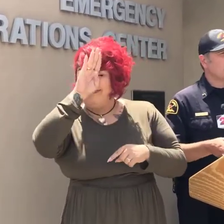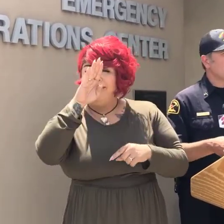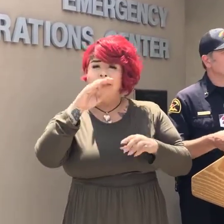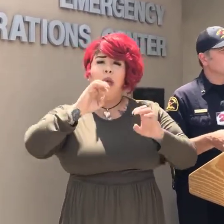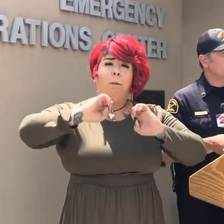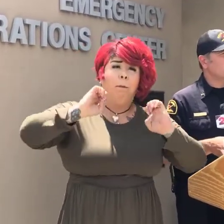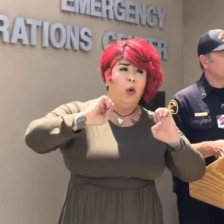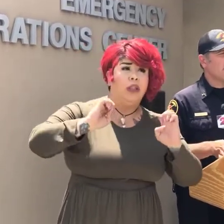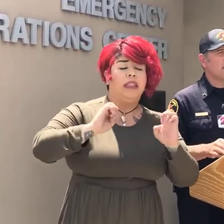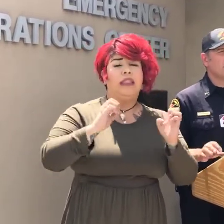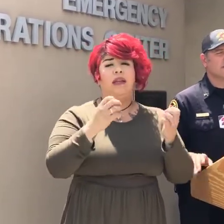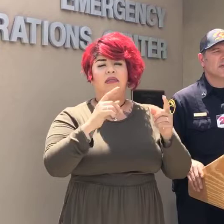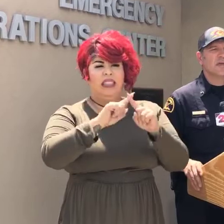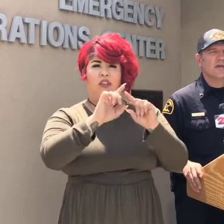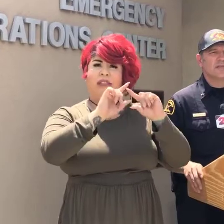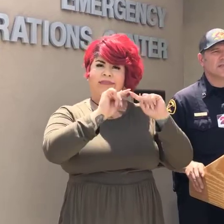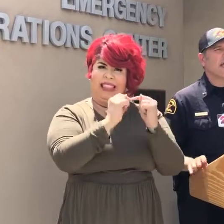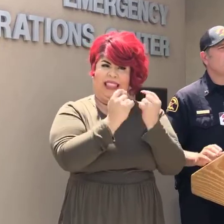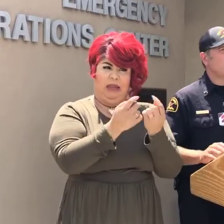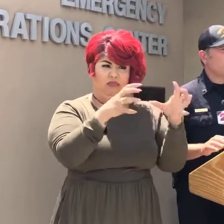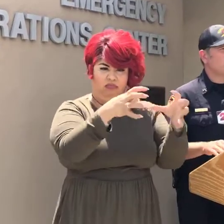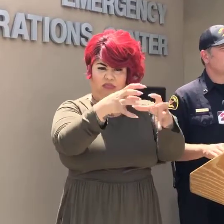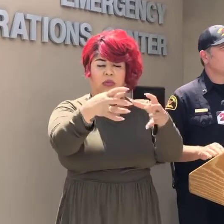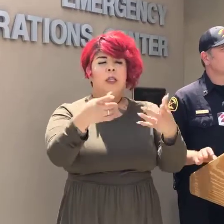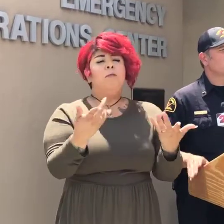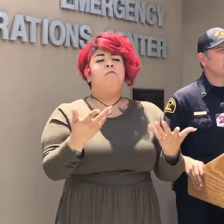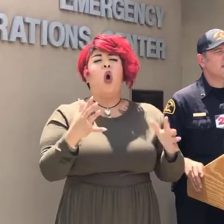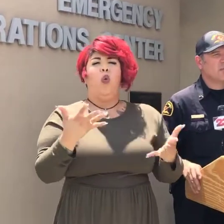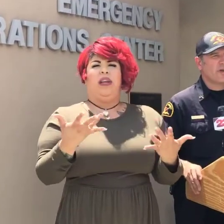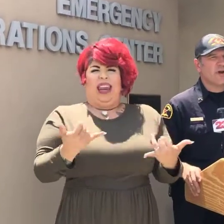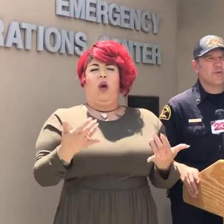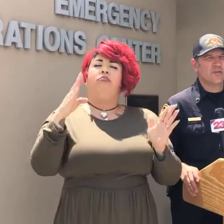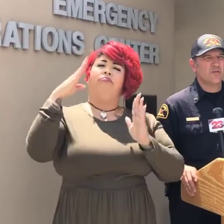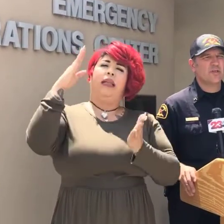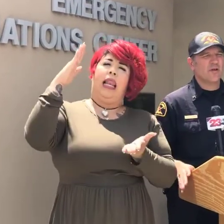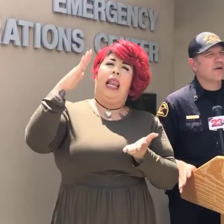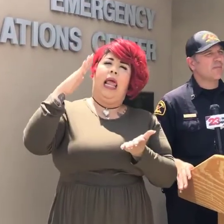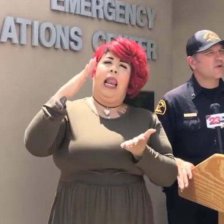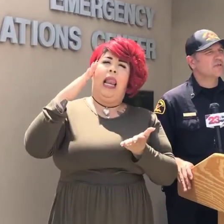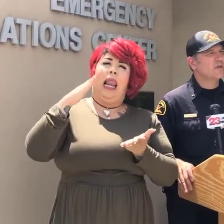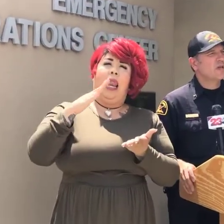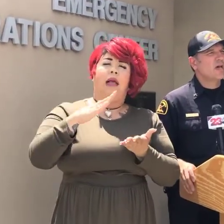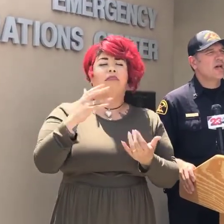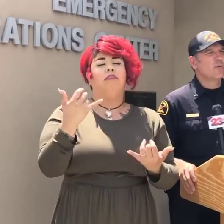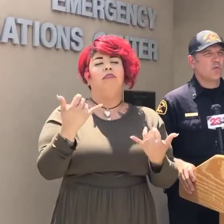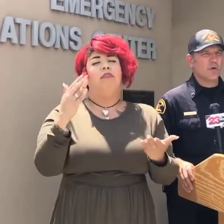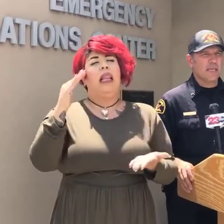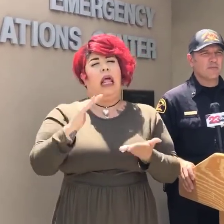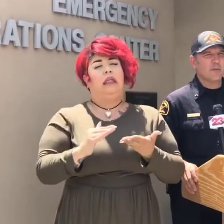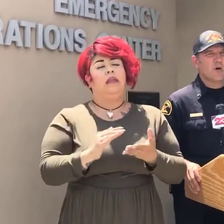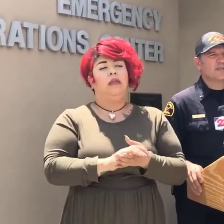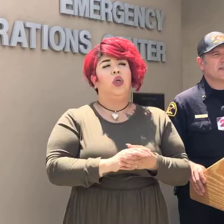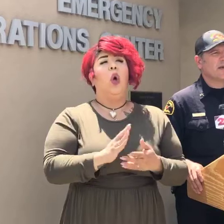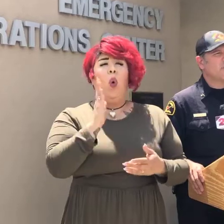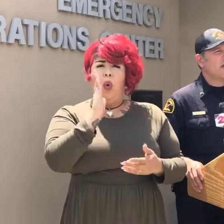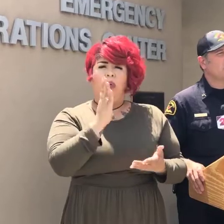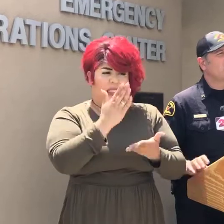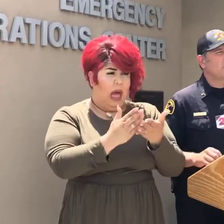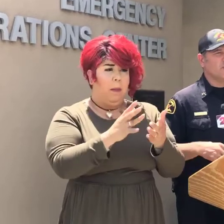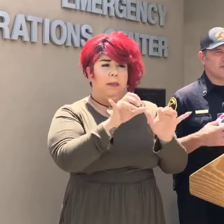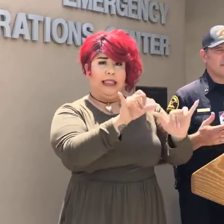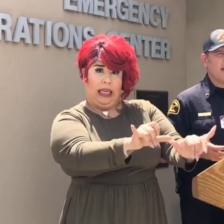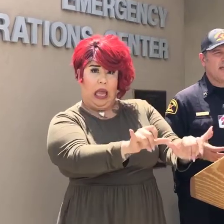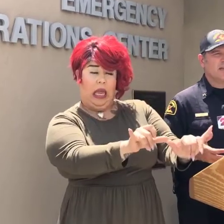were going to mitigate the scenario ahead of us is now on the downside, and we are reducing our numbers. We will keep some on